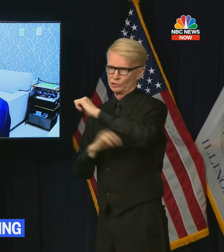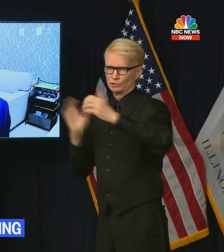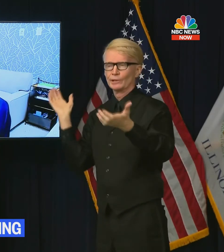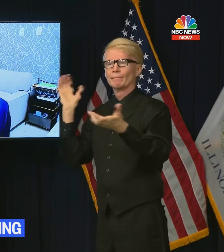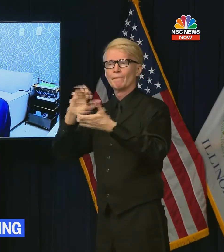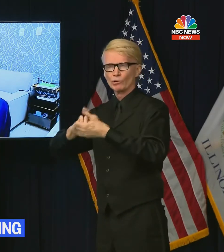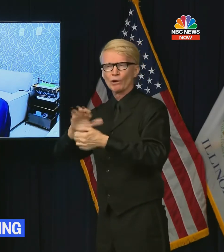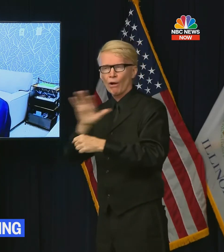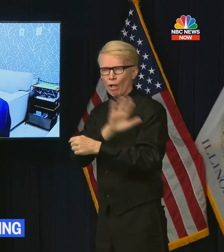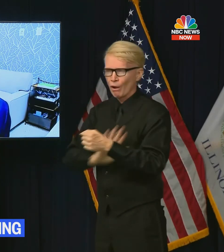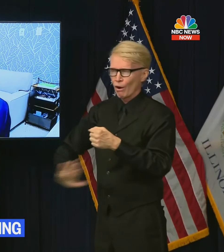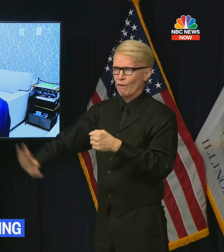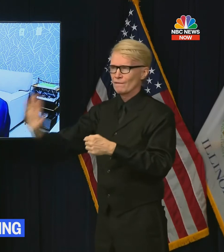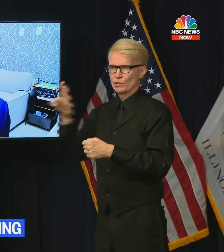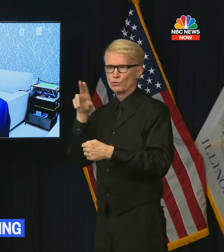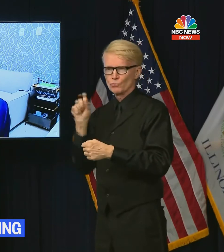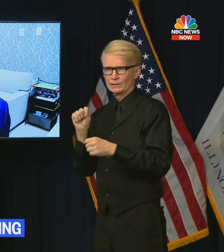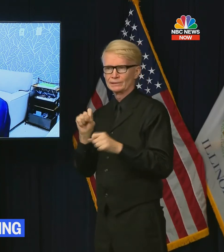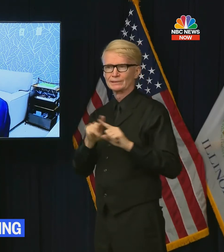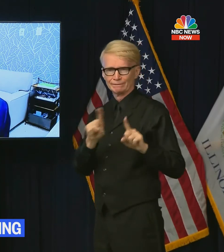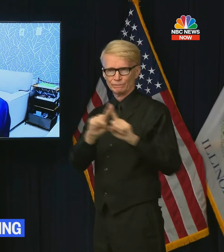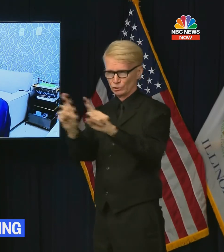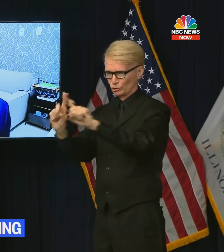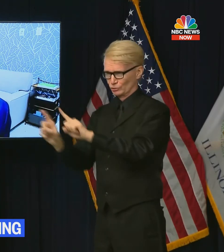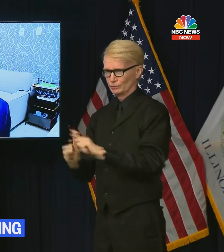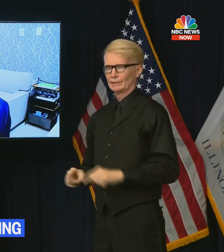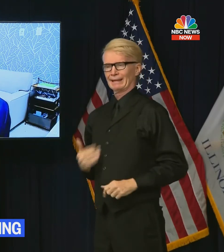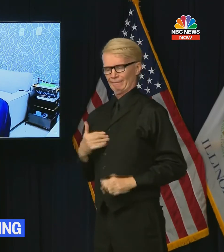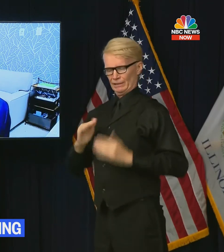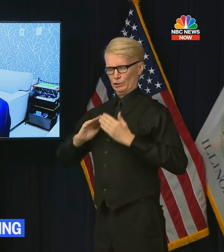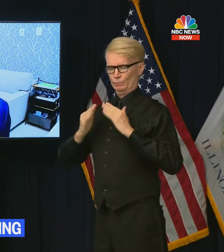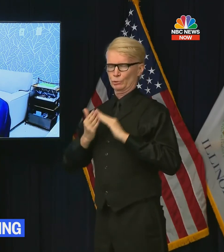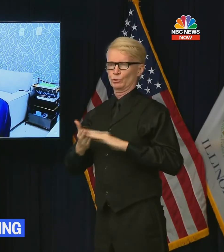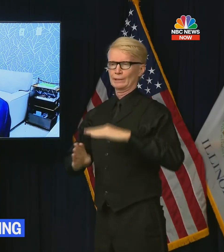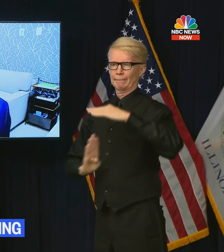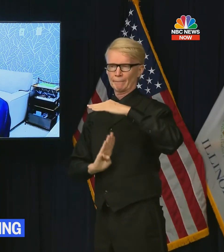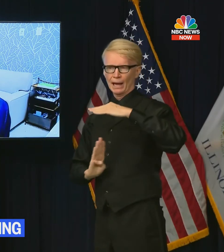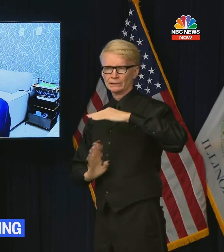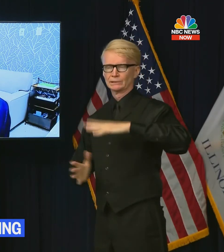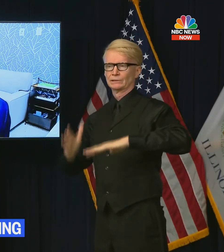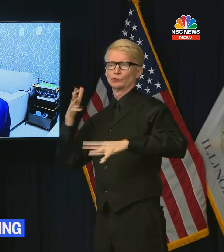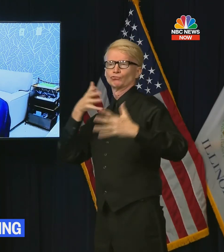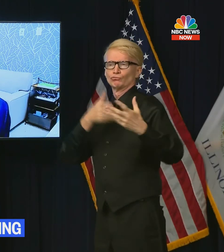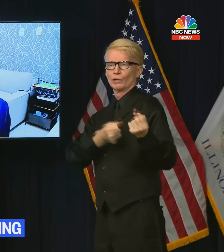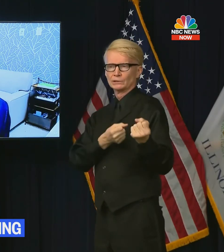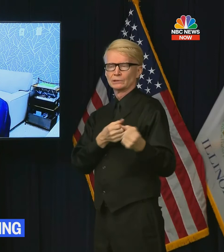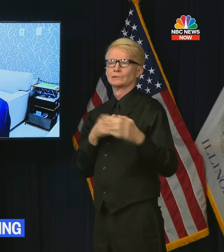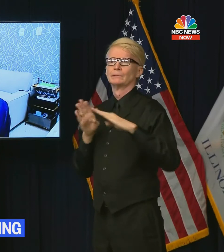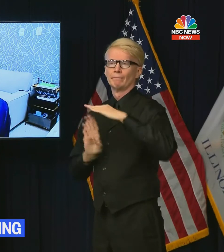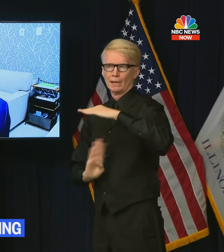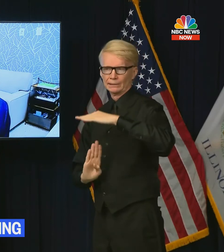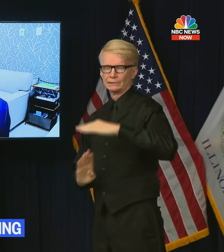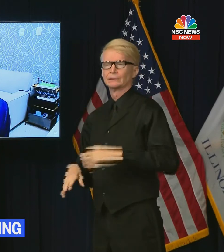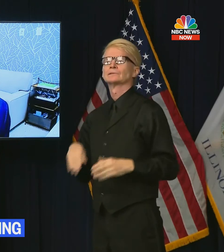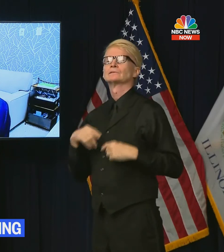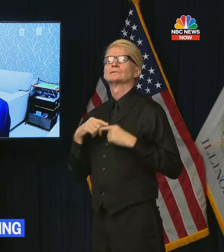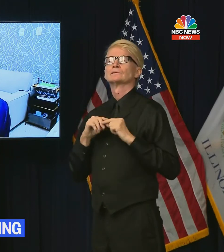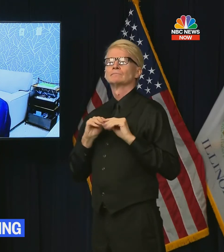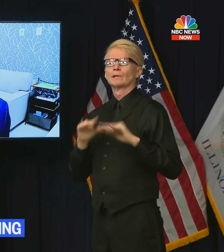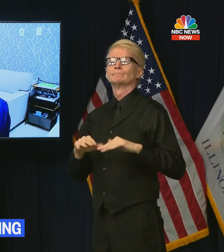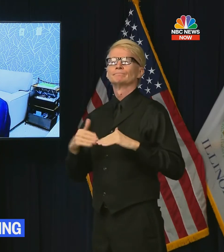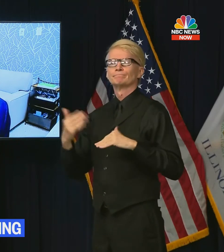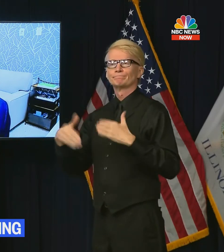an aggressive and effective and community-based, trust-based rollout of the vaccine as it becomes